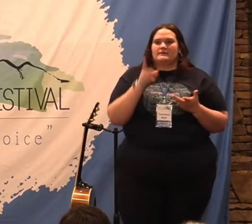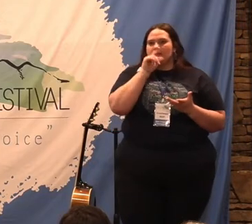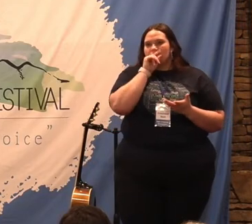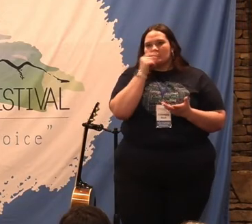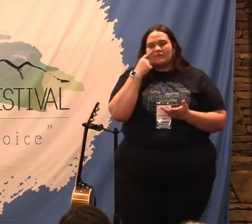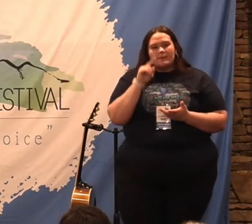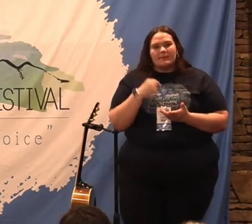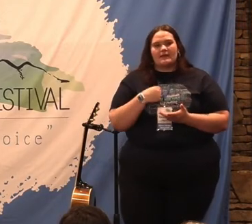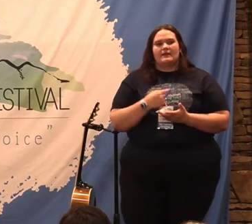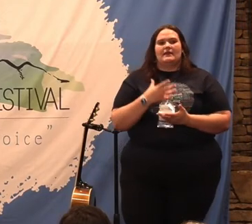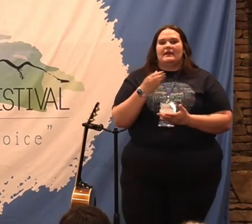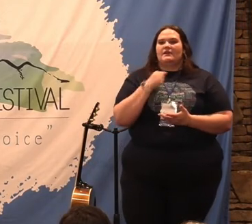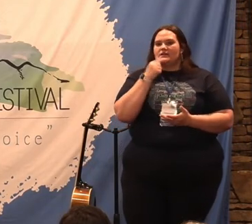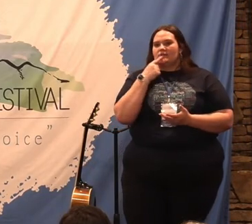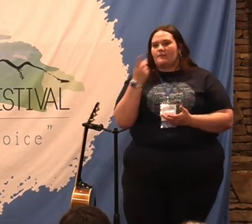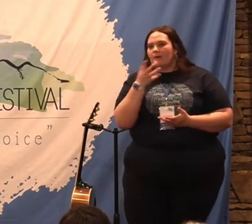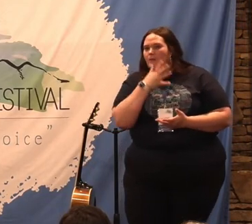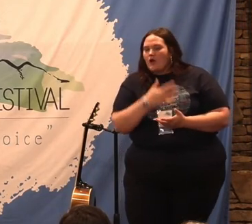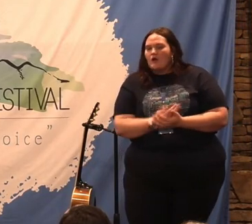don't tell my mom about it.